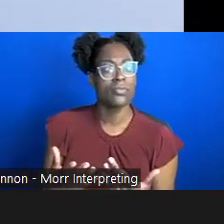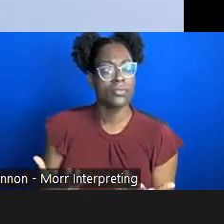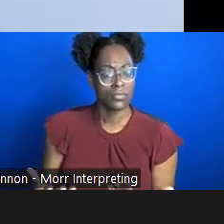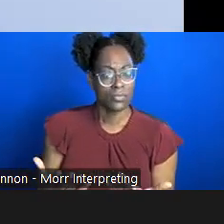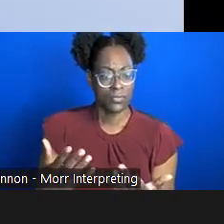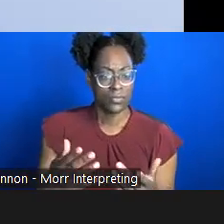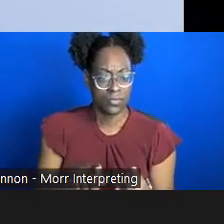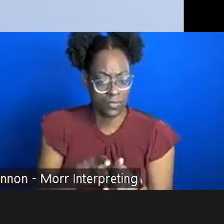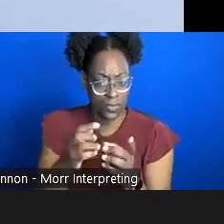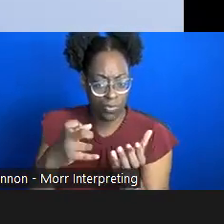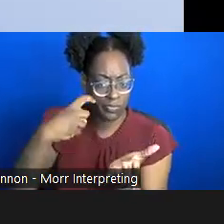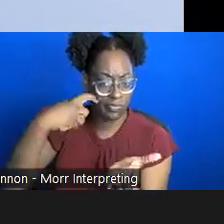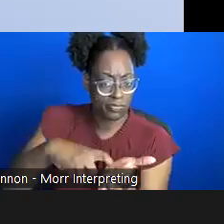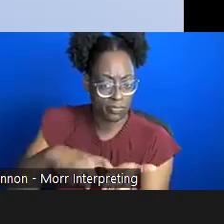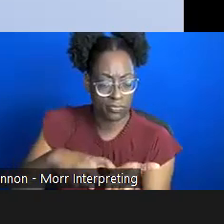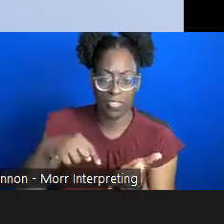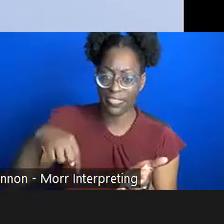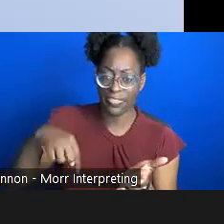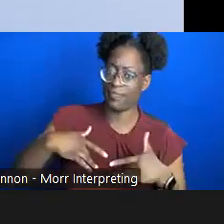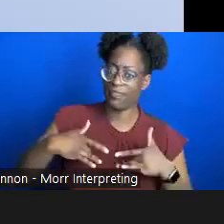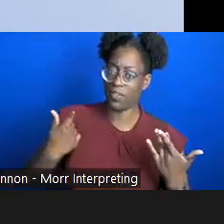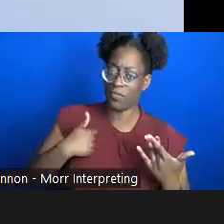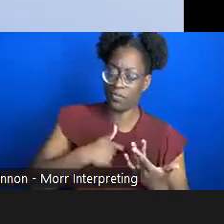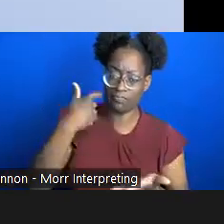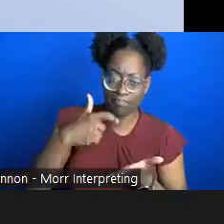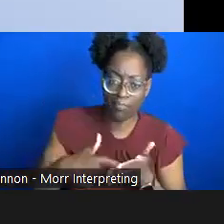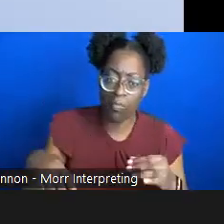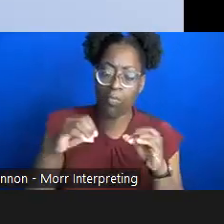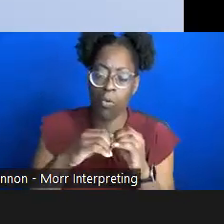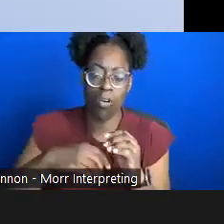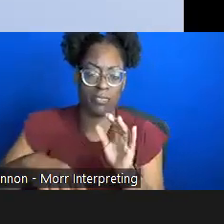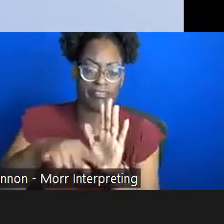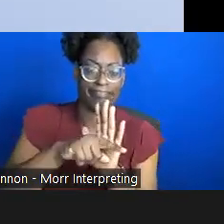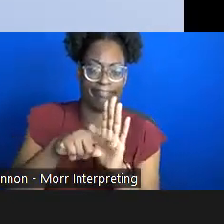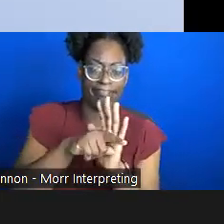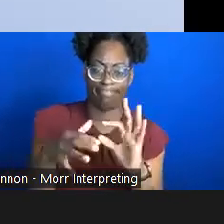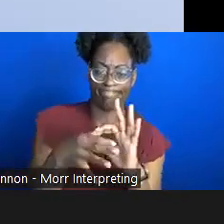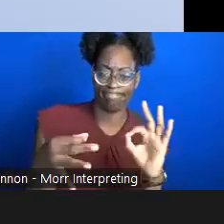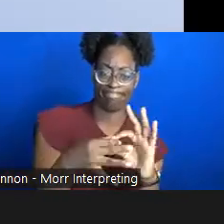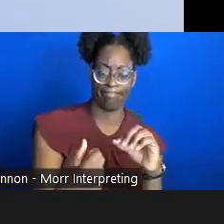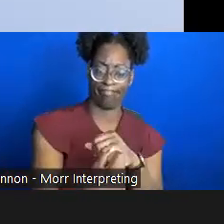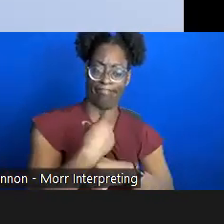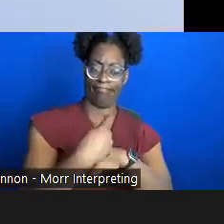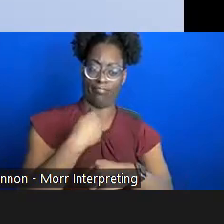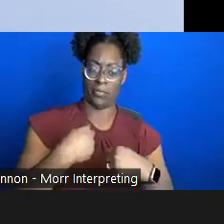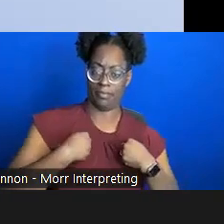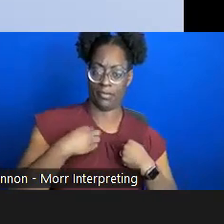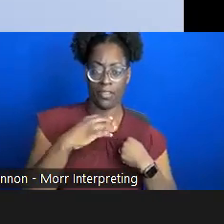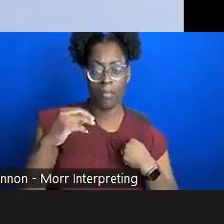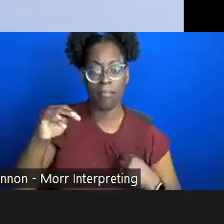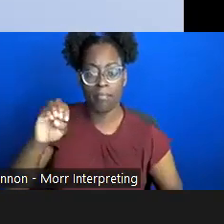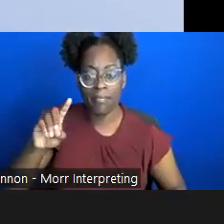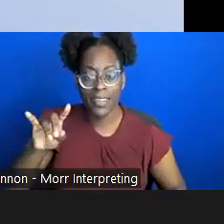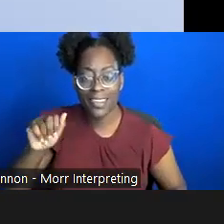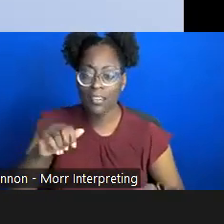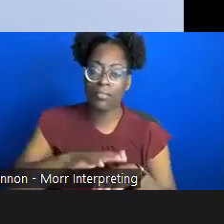publicity. So in addition to Heidi and Medina, I also received some negative messaging on Facebook and other social media